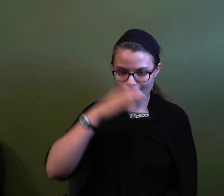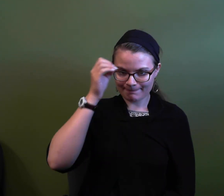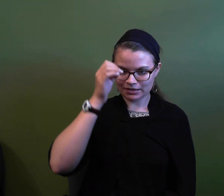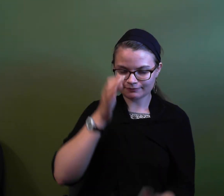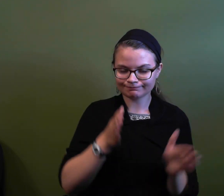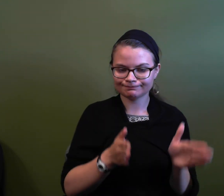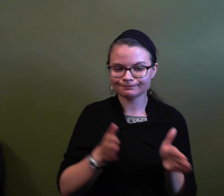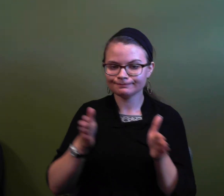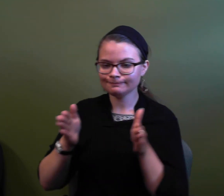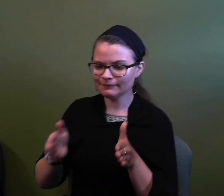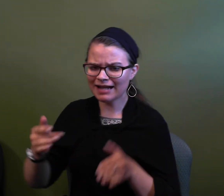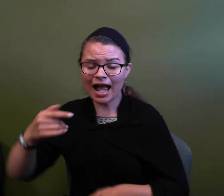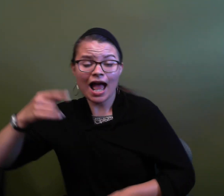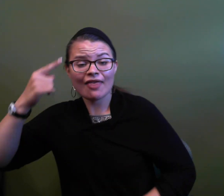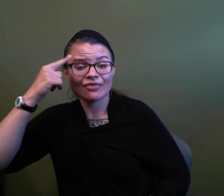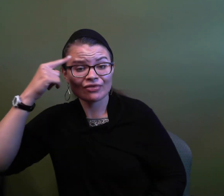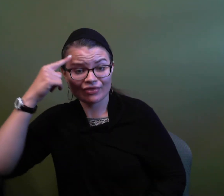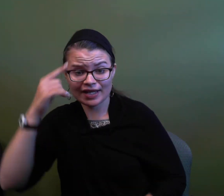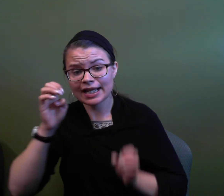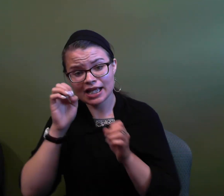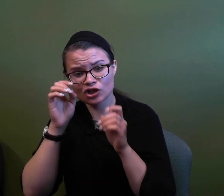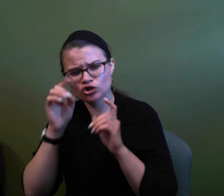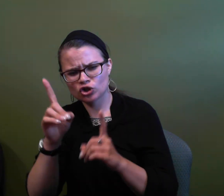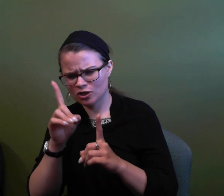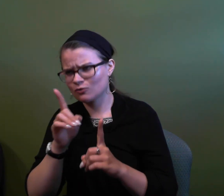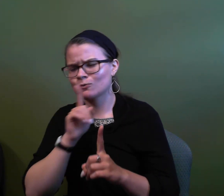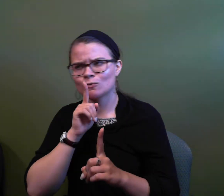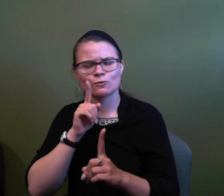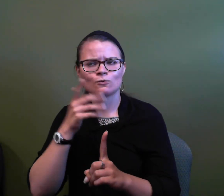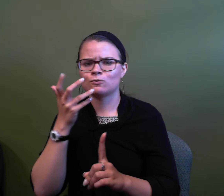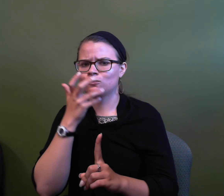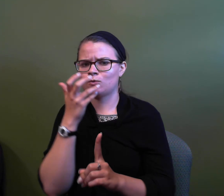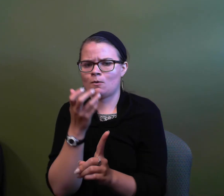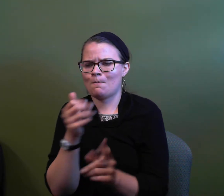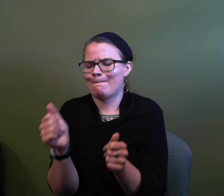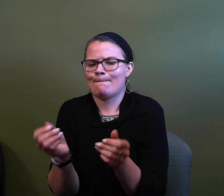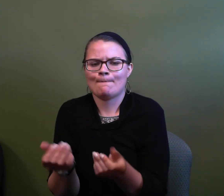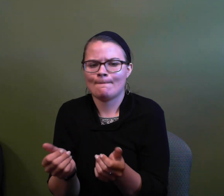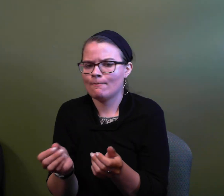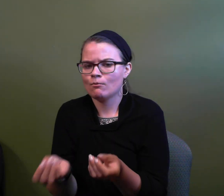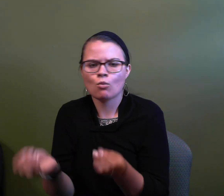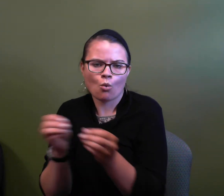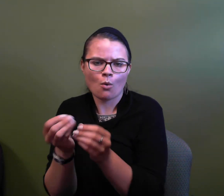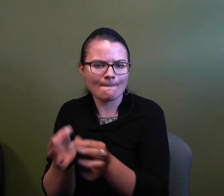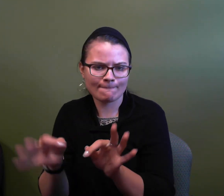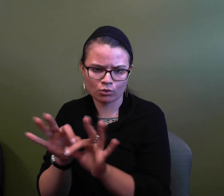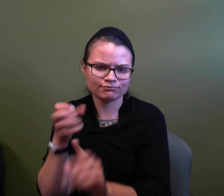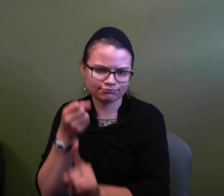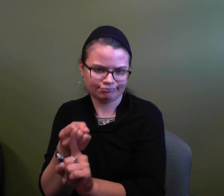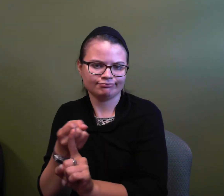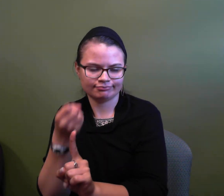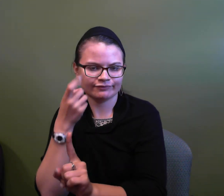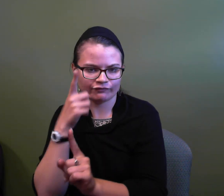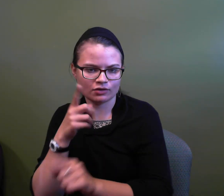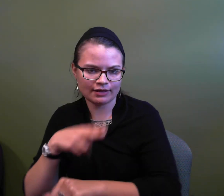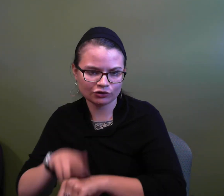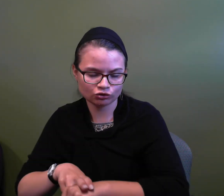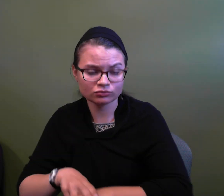I think education has a far greater impact. So why is this a good idea? Well, one